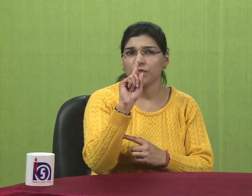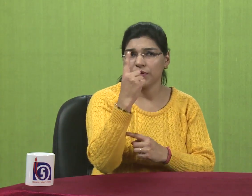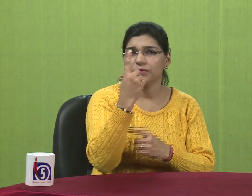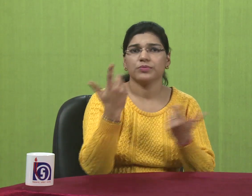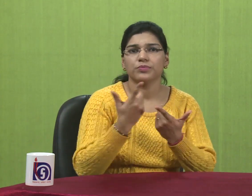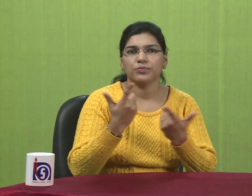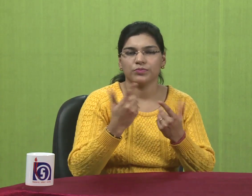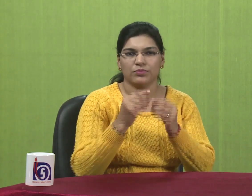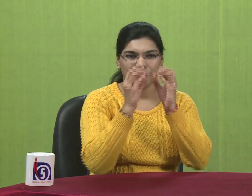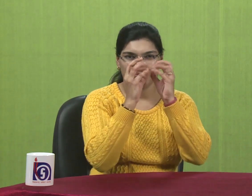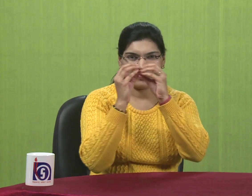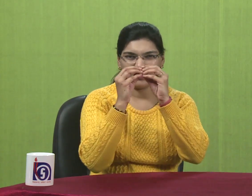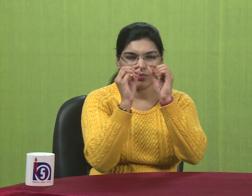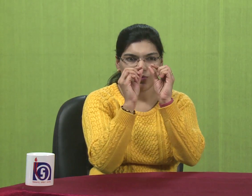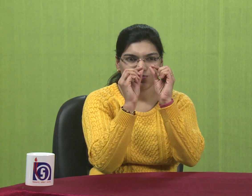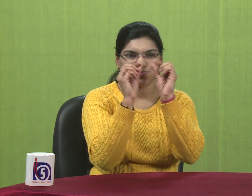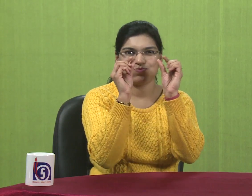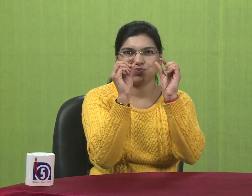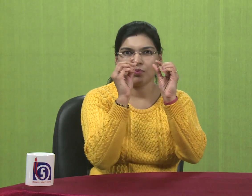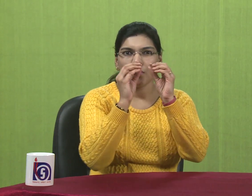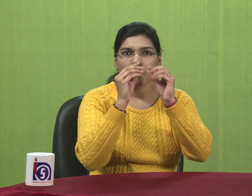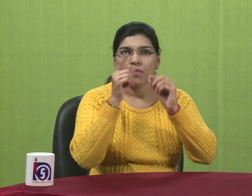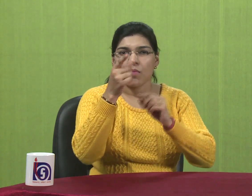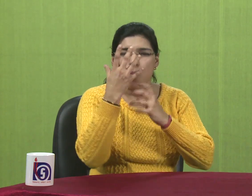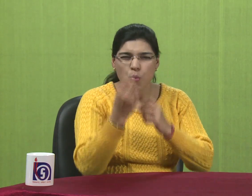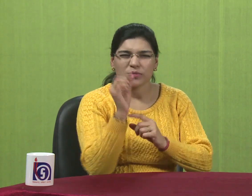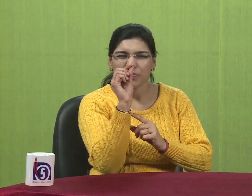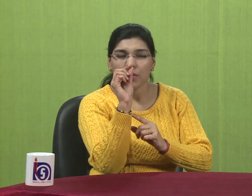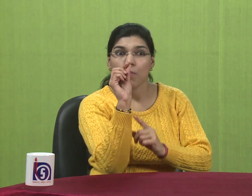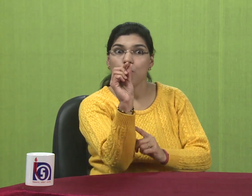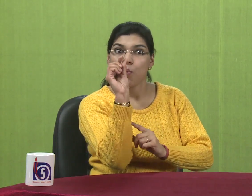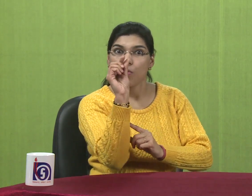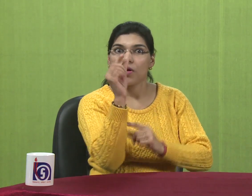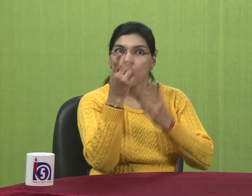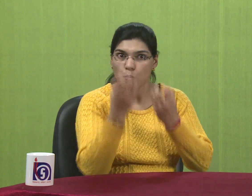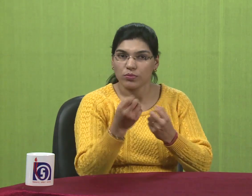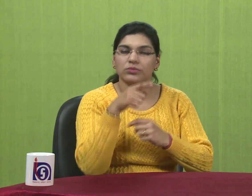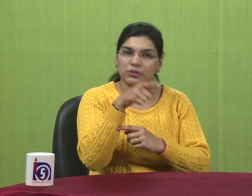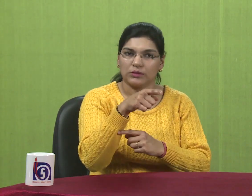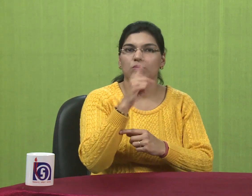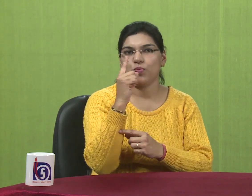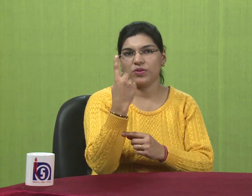7 points. The first point is bold, making the titles bold.